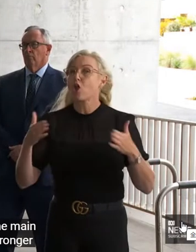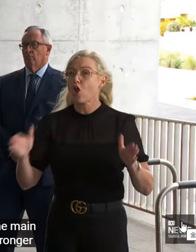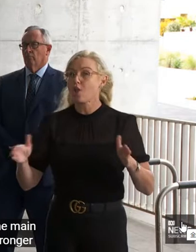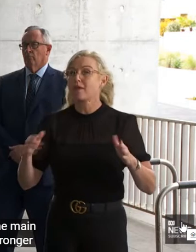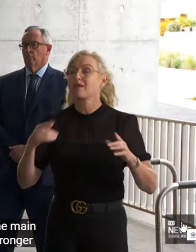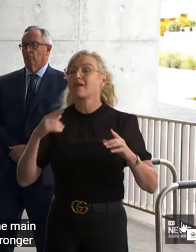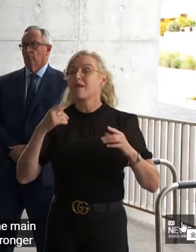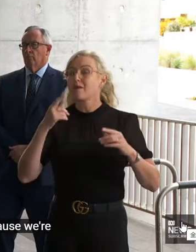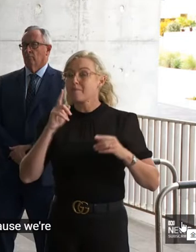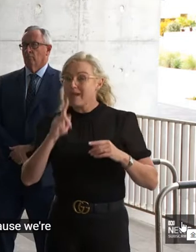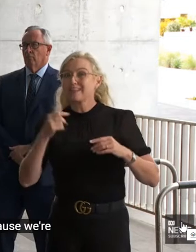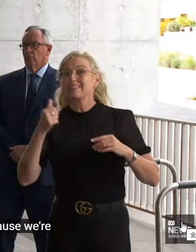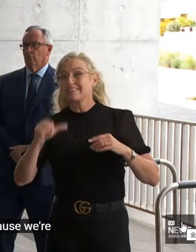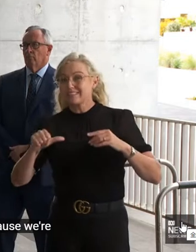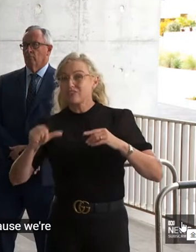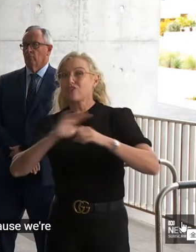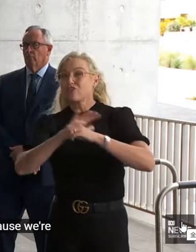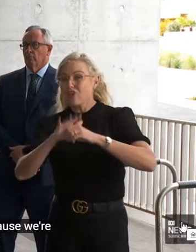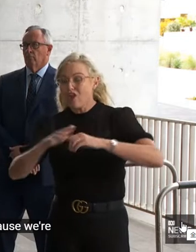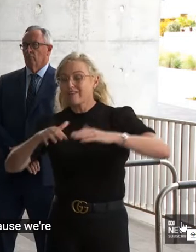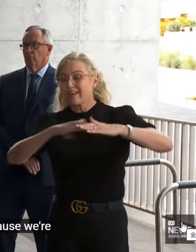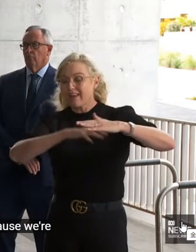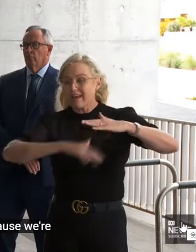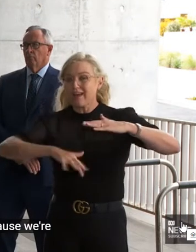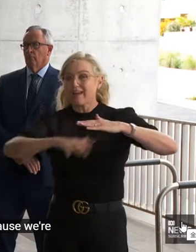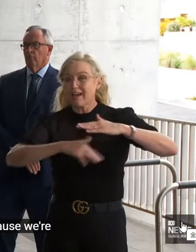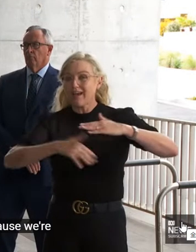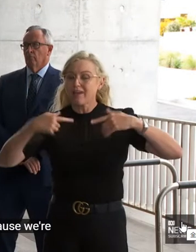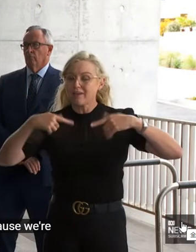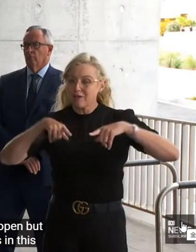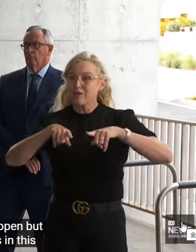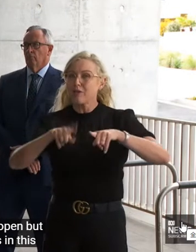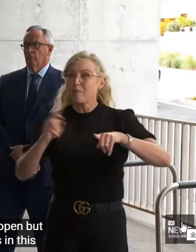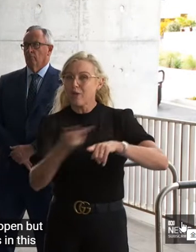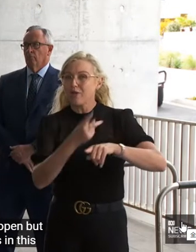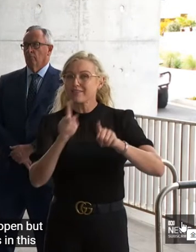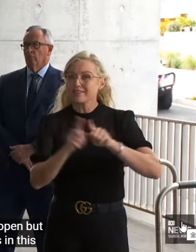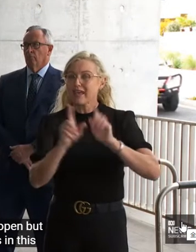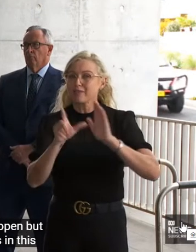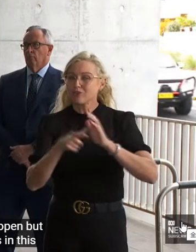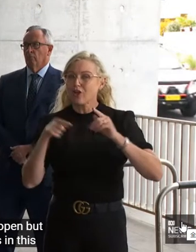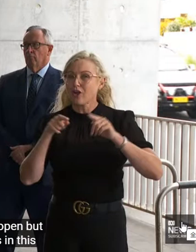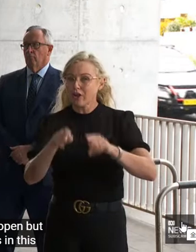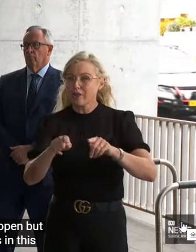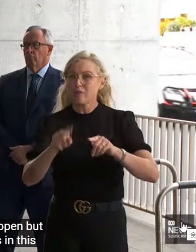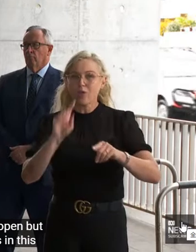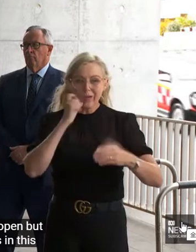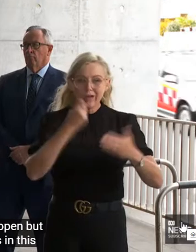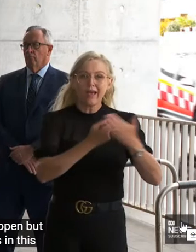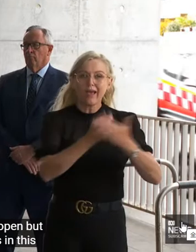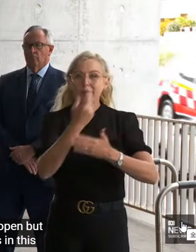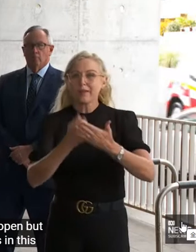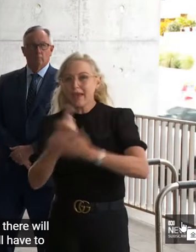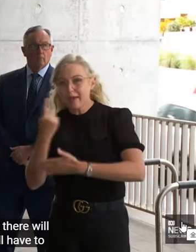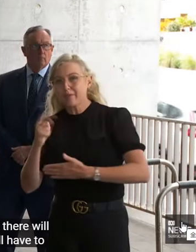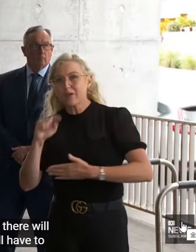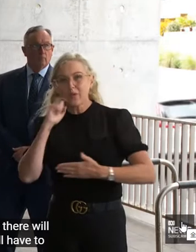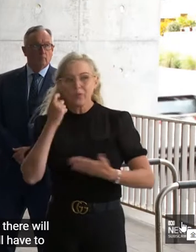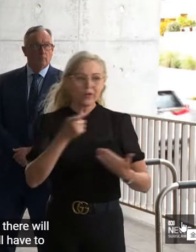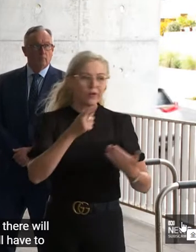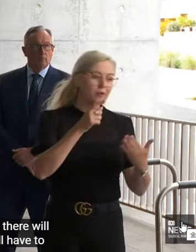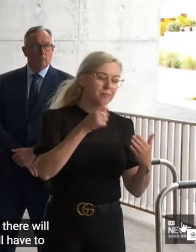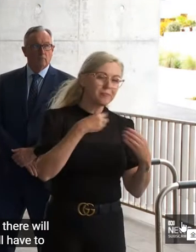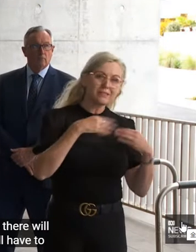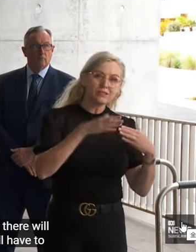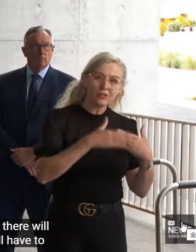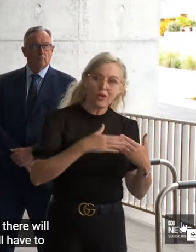with the virus in this interim period means there will be challenges. We will have to tailor the response. There will be inconveniences. And I know that